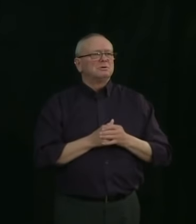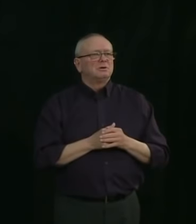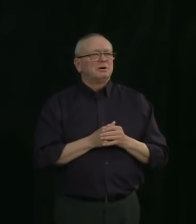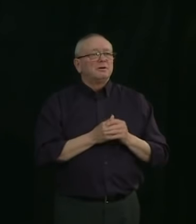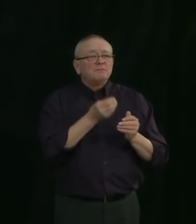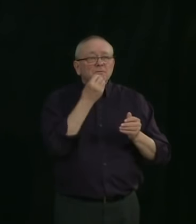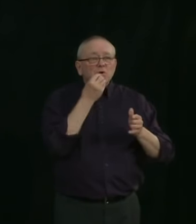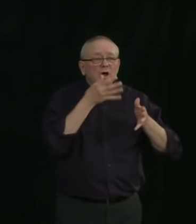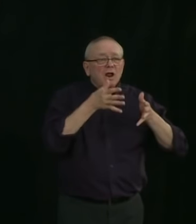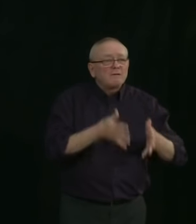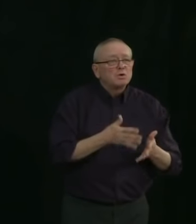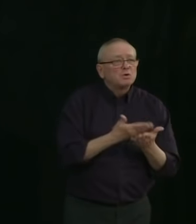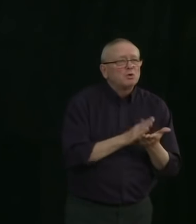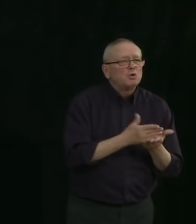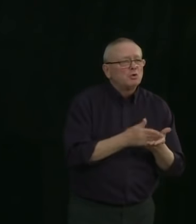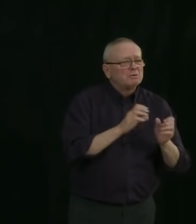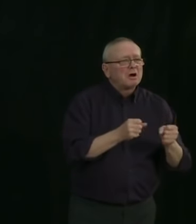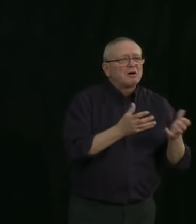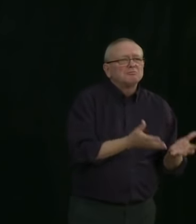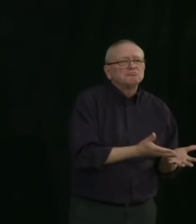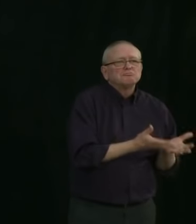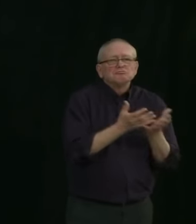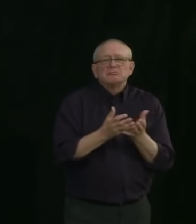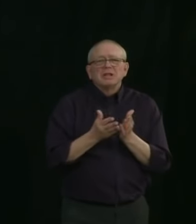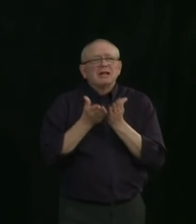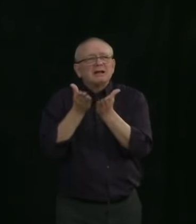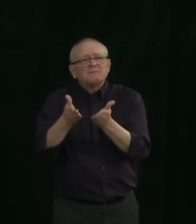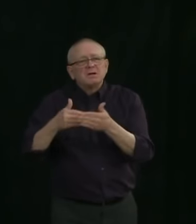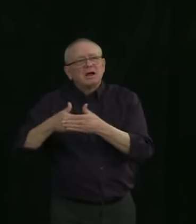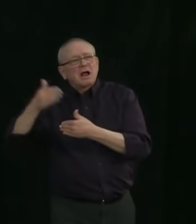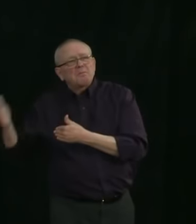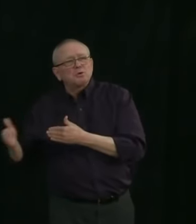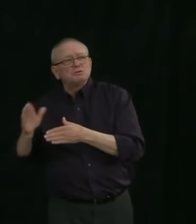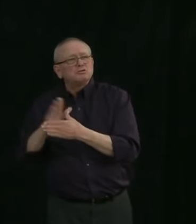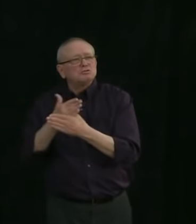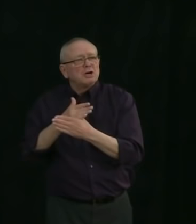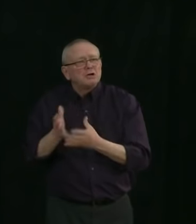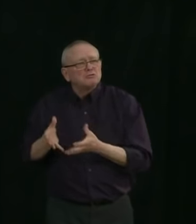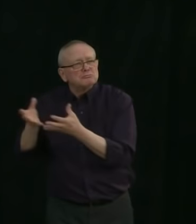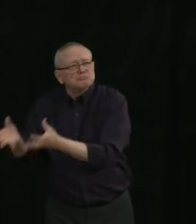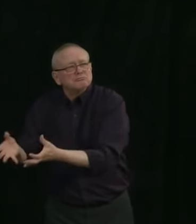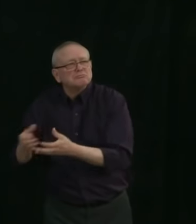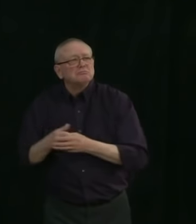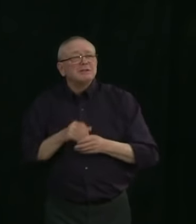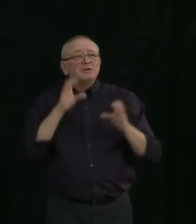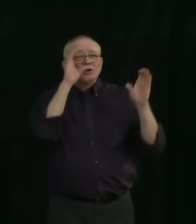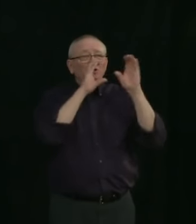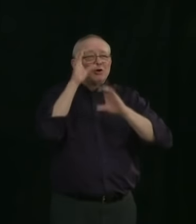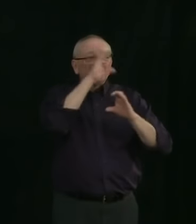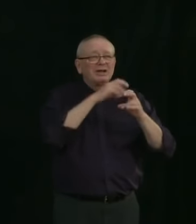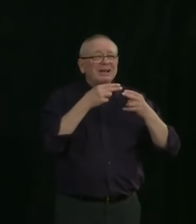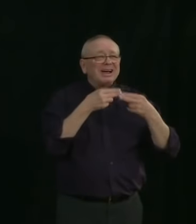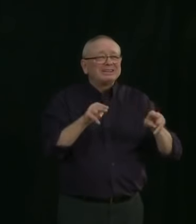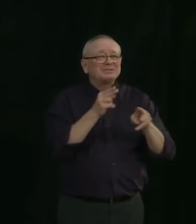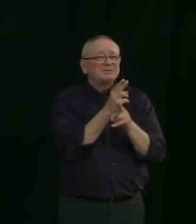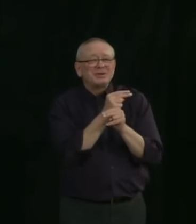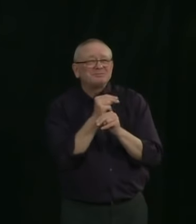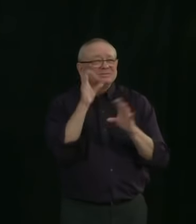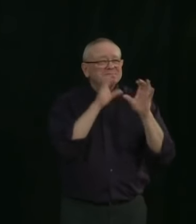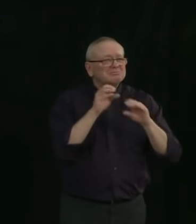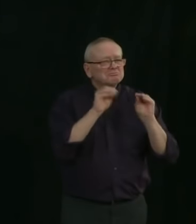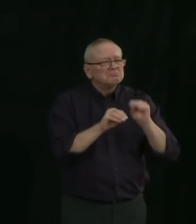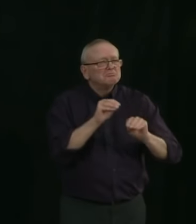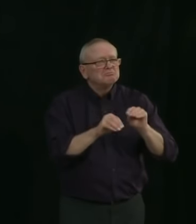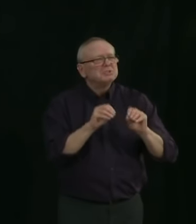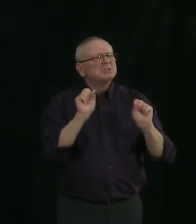Sunday. I also encourage ministers, priests, imams, and other religious leaders to celebrate with their communities through